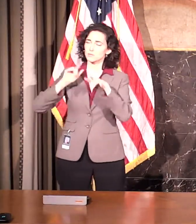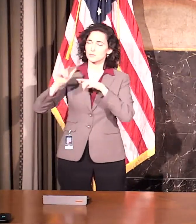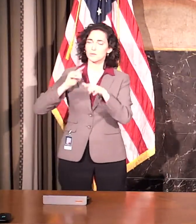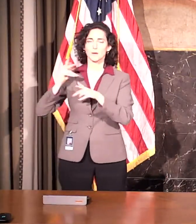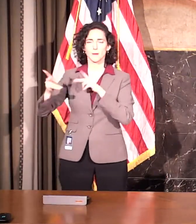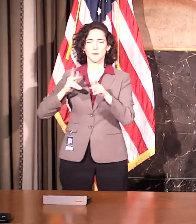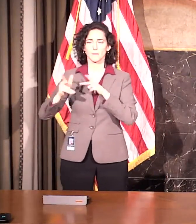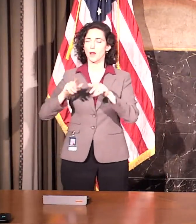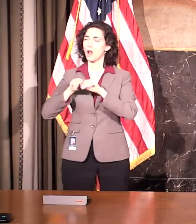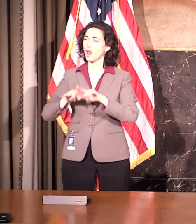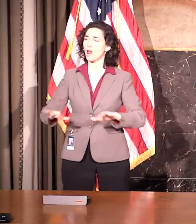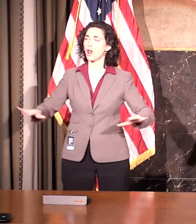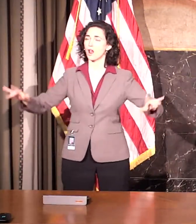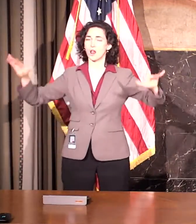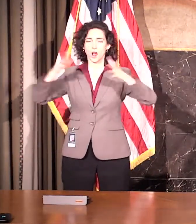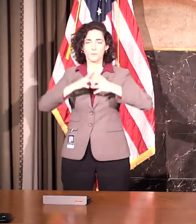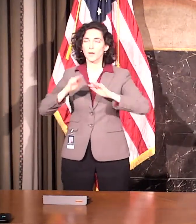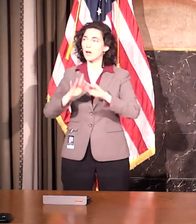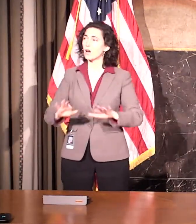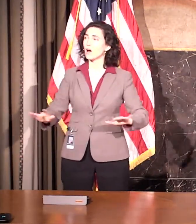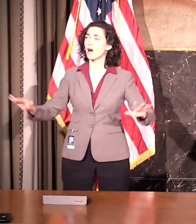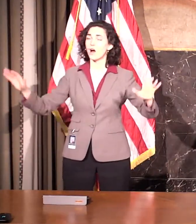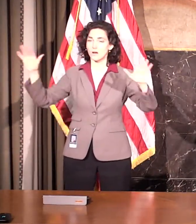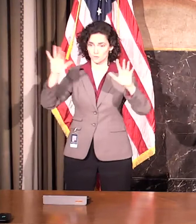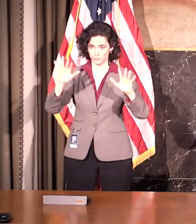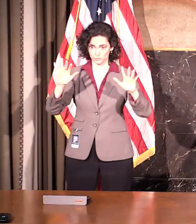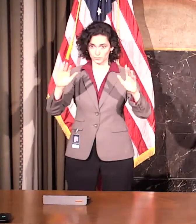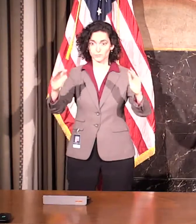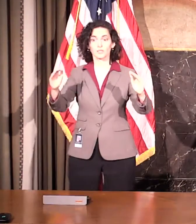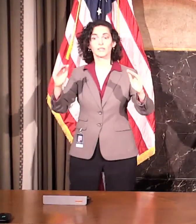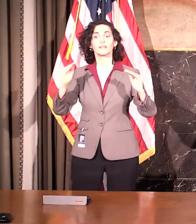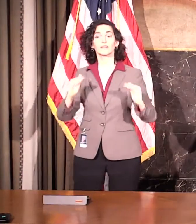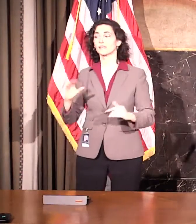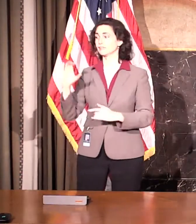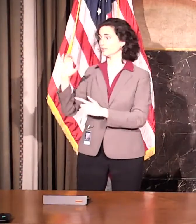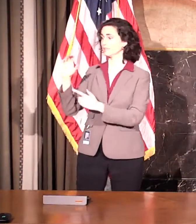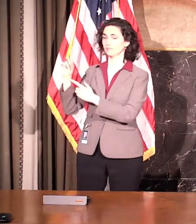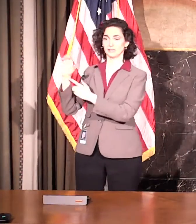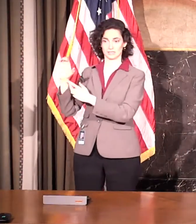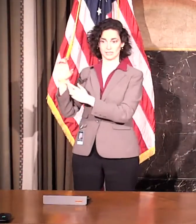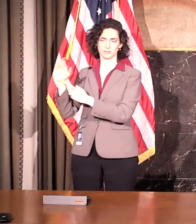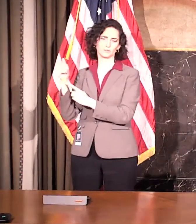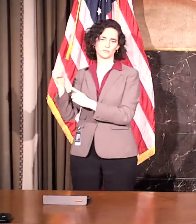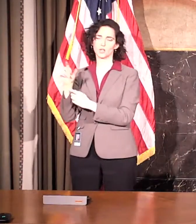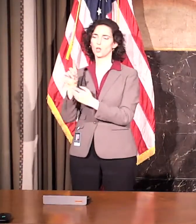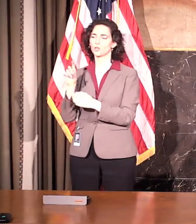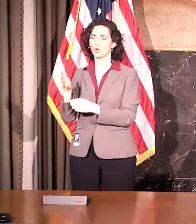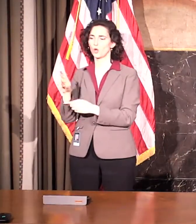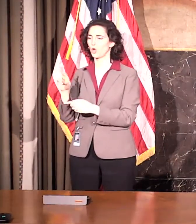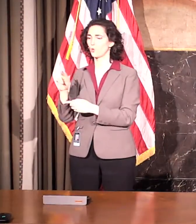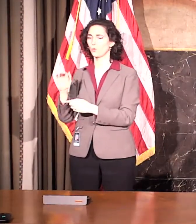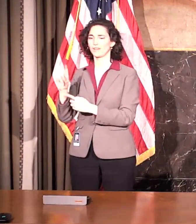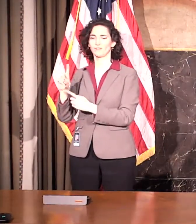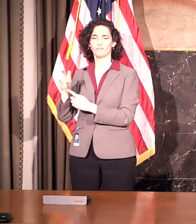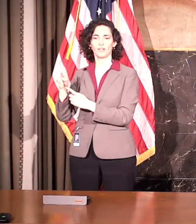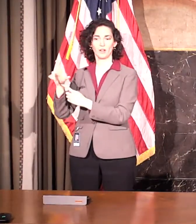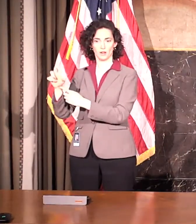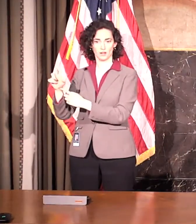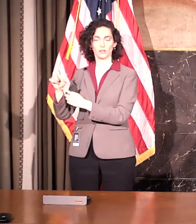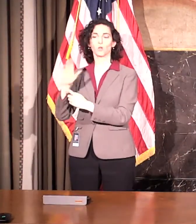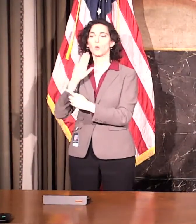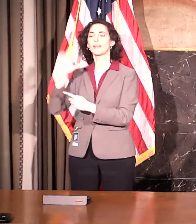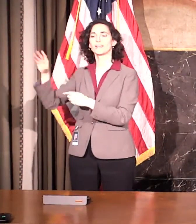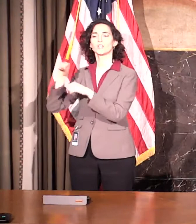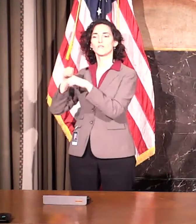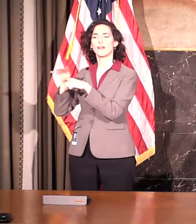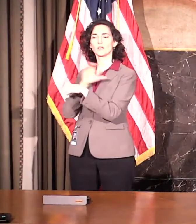the CDC, Dr. Redfield, will have his advisory committee meet, ACIP,